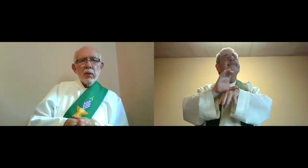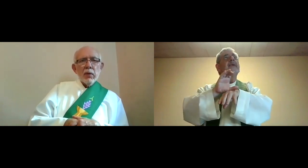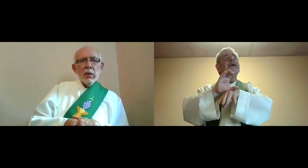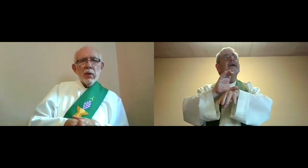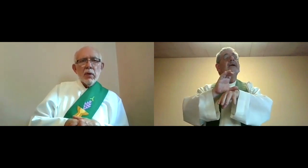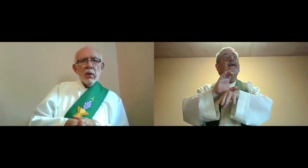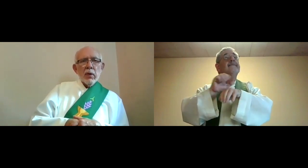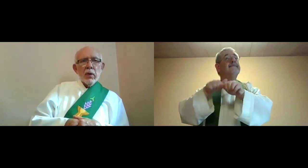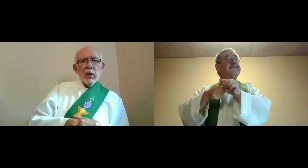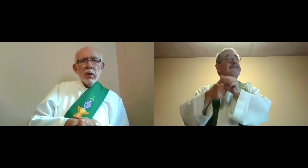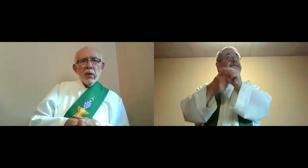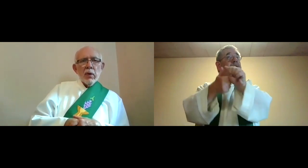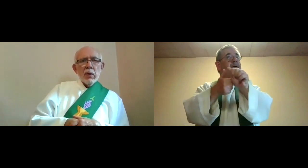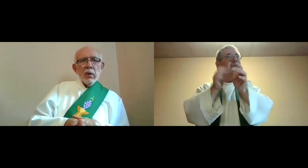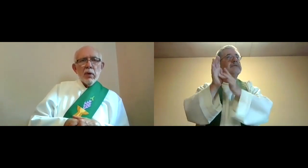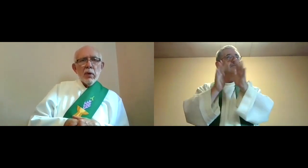We pray for the church,